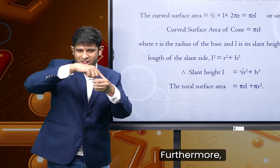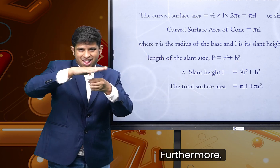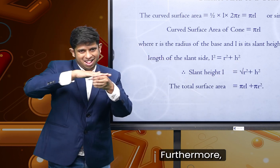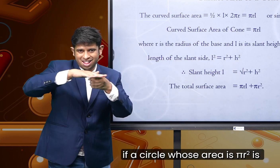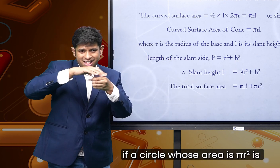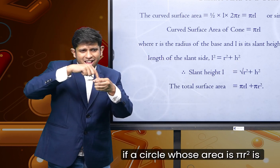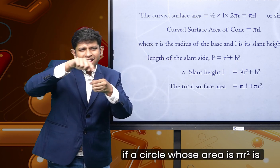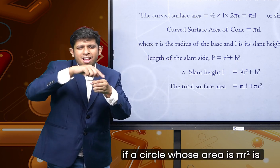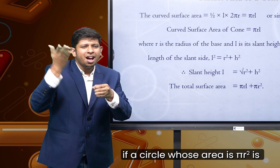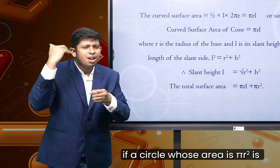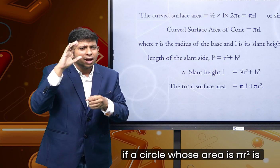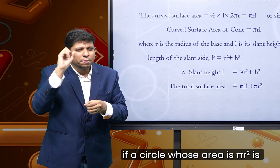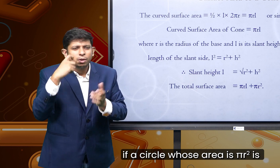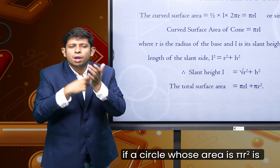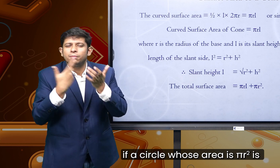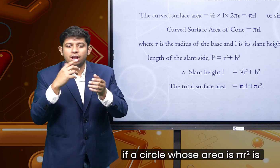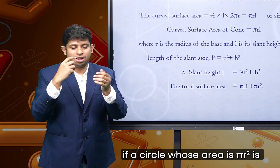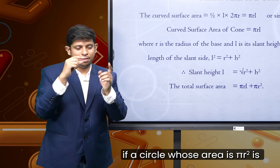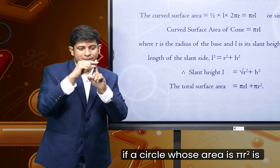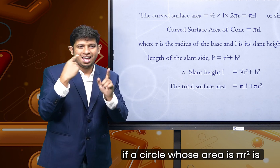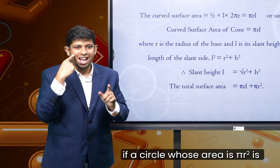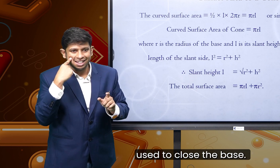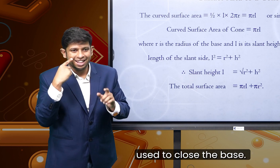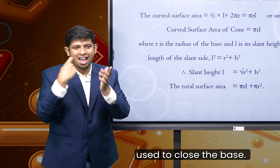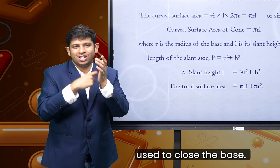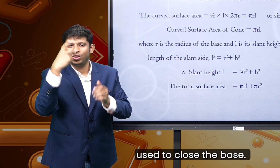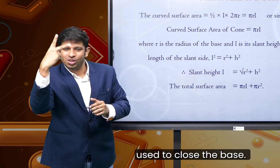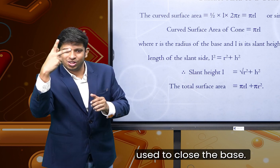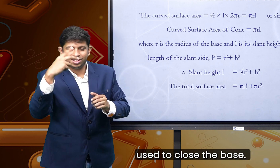Furthermore, if a circle whose area is pi r square is used to close the base,